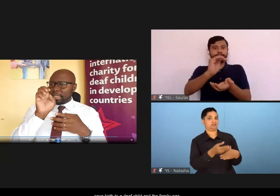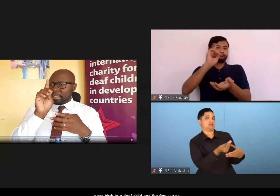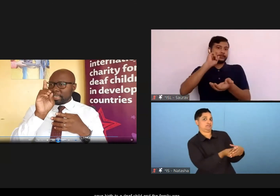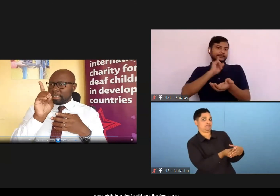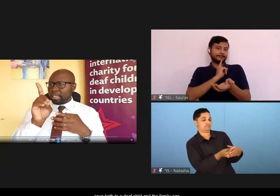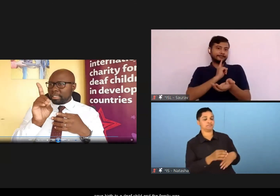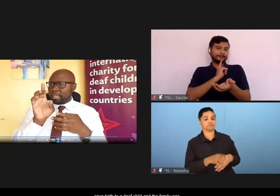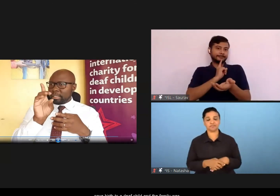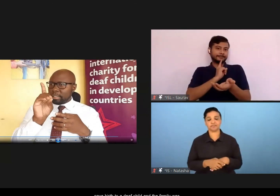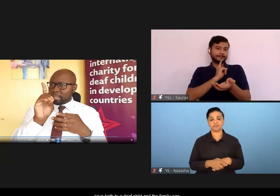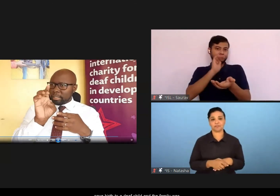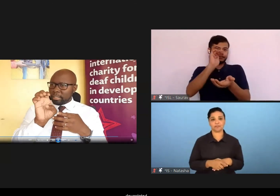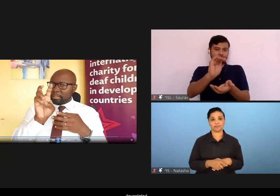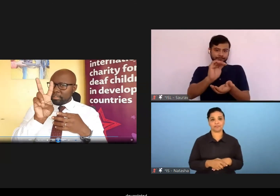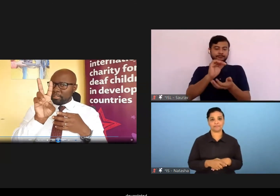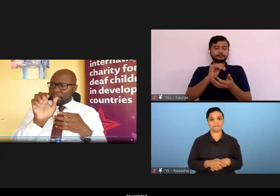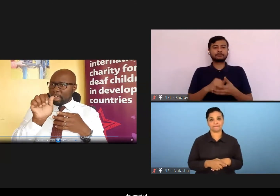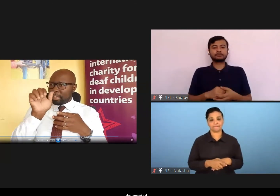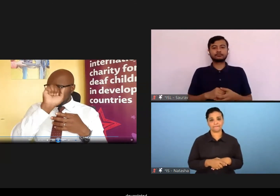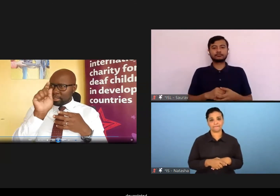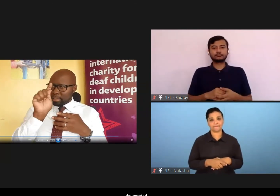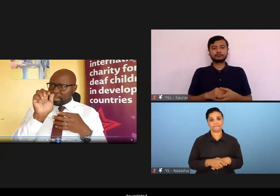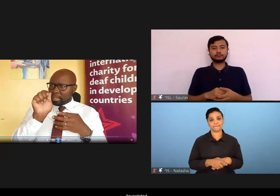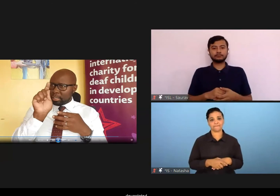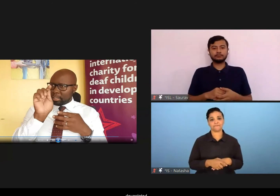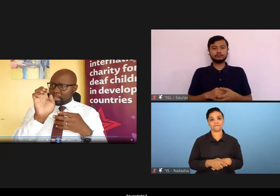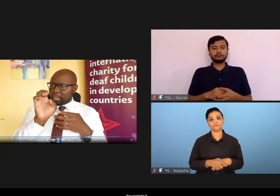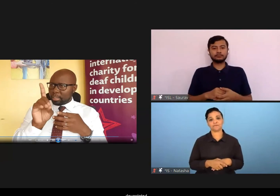and the family was